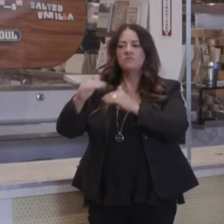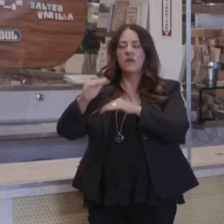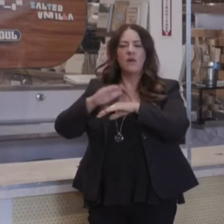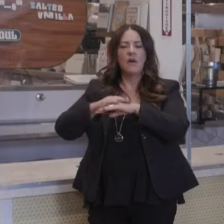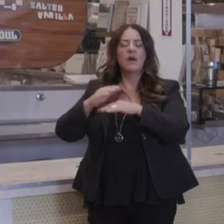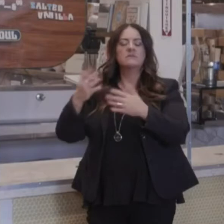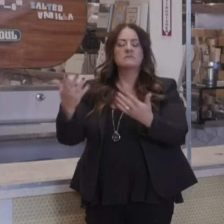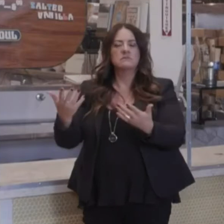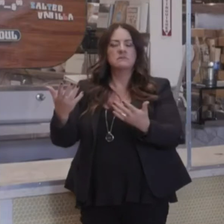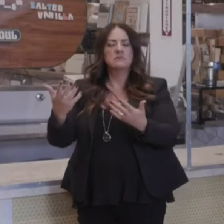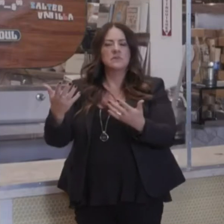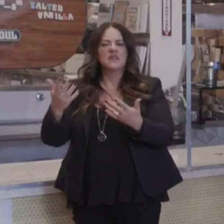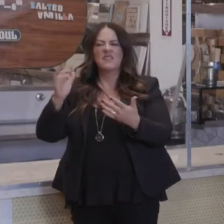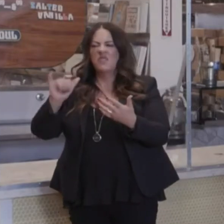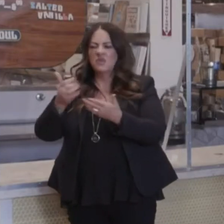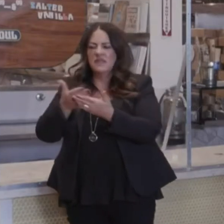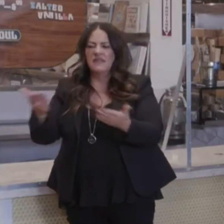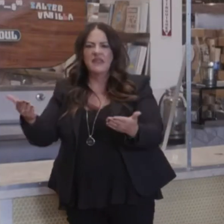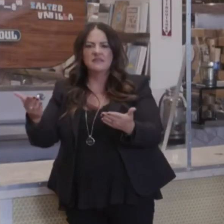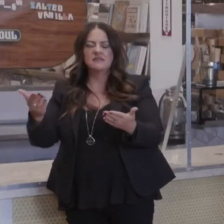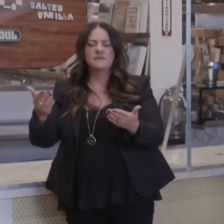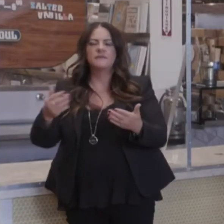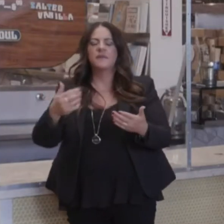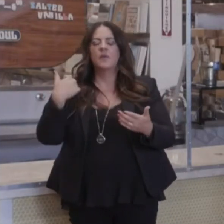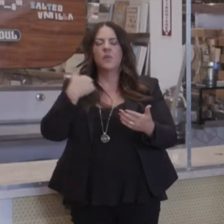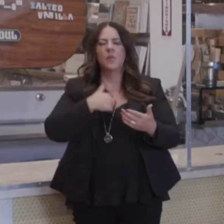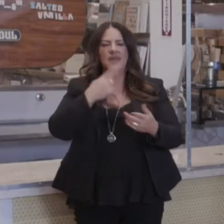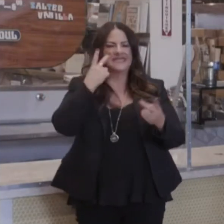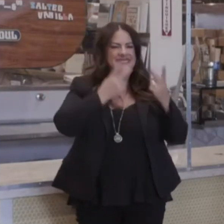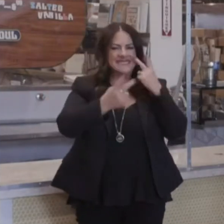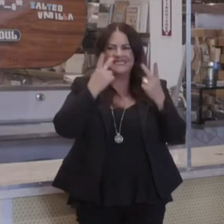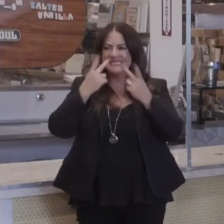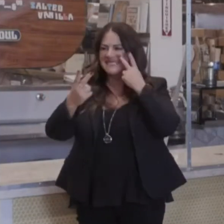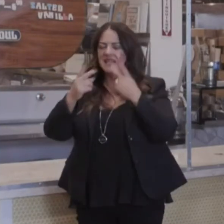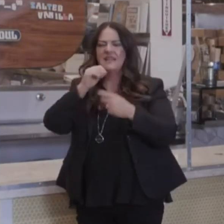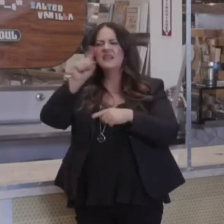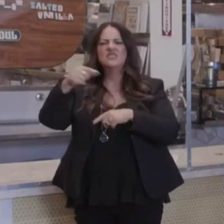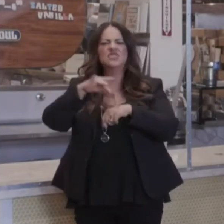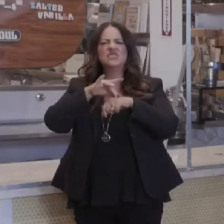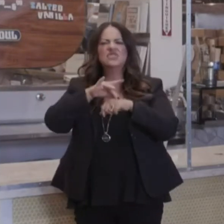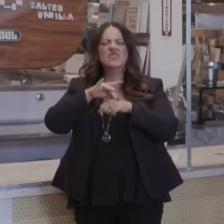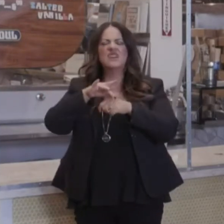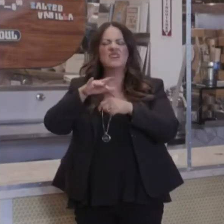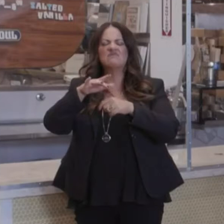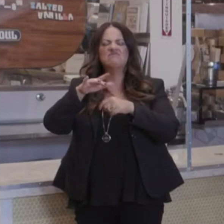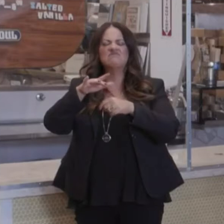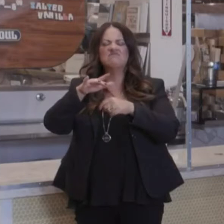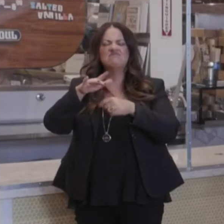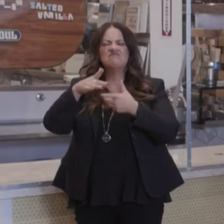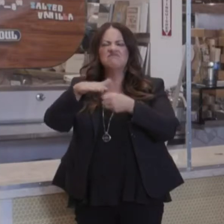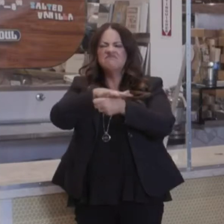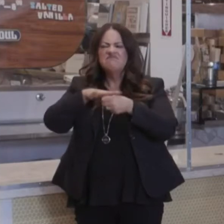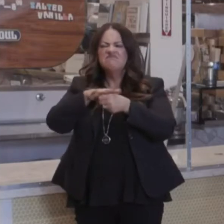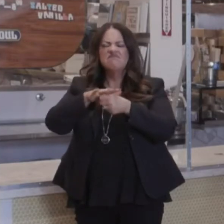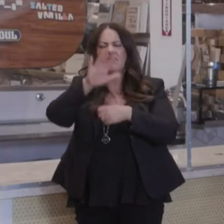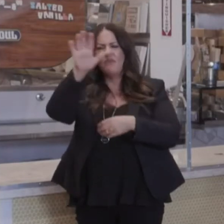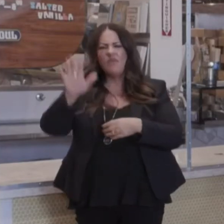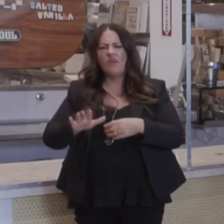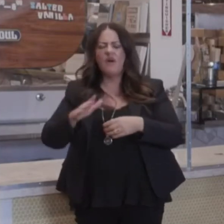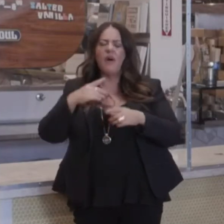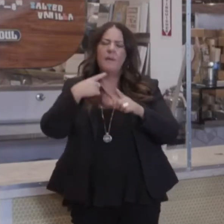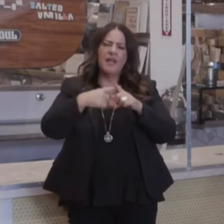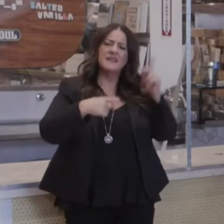when working together across every conceivable difference, not just geographic, but also political and ideological. And so